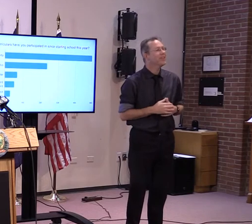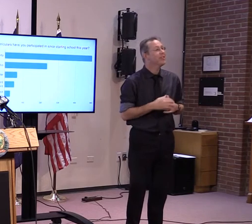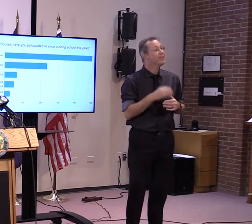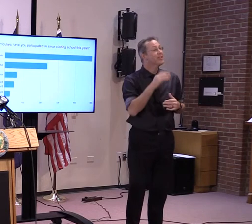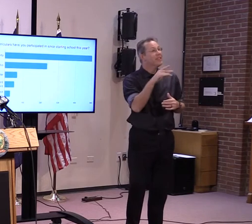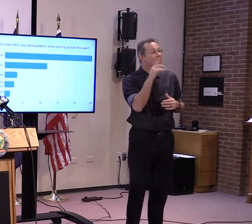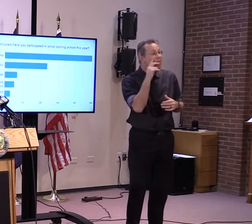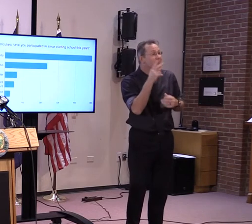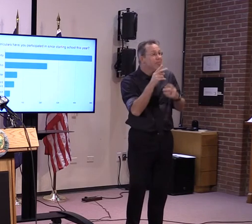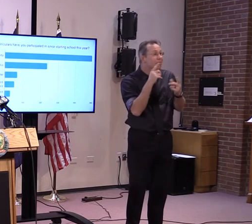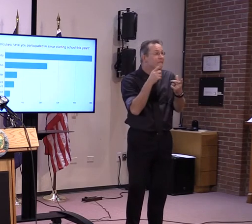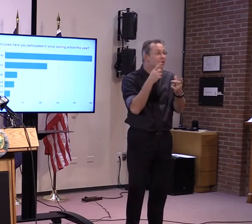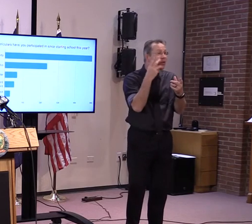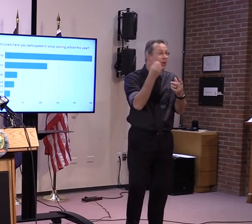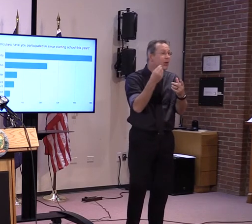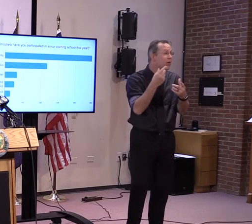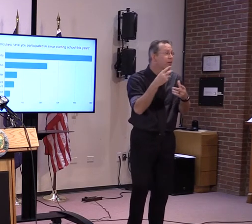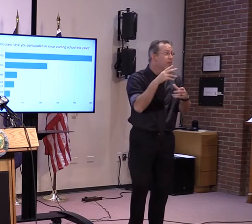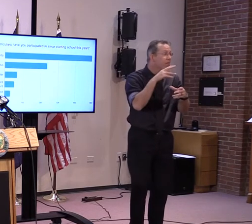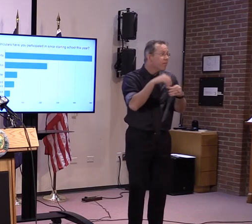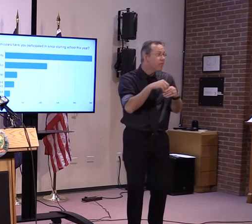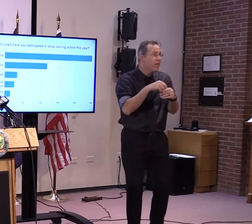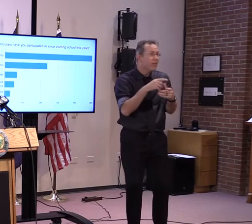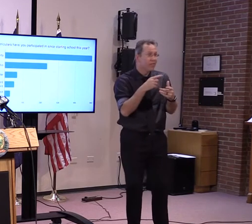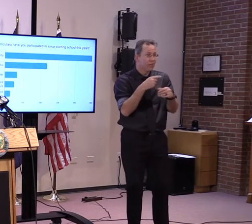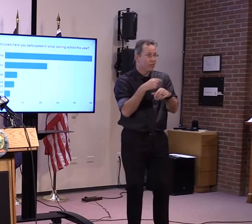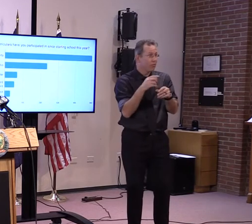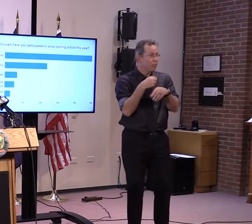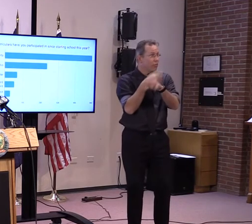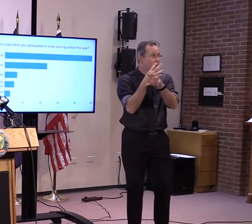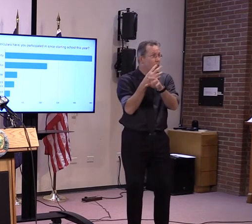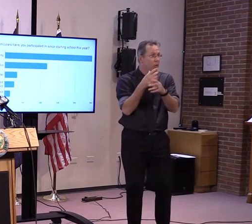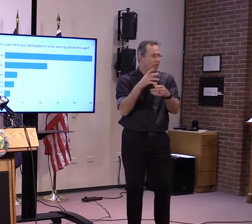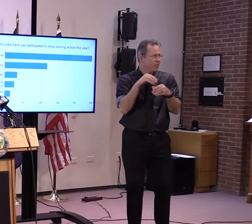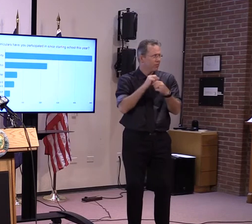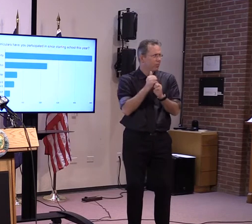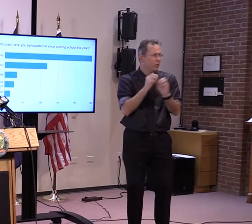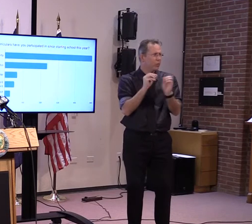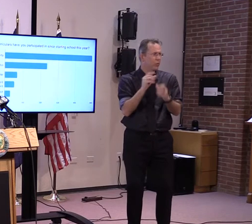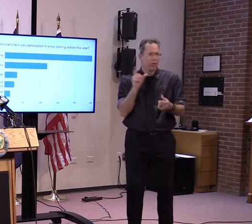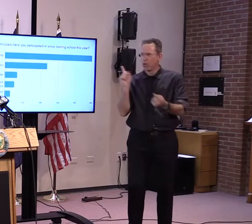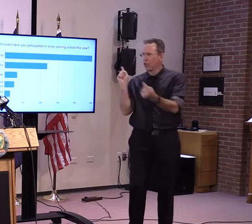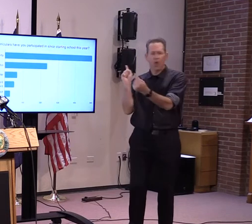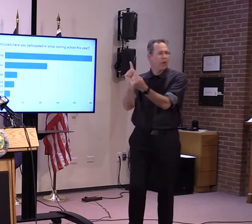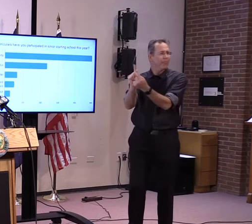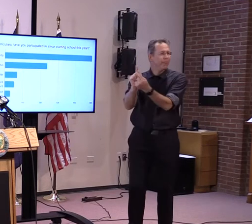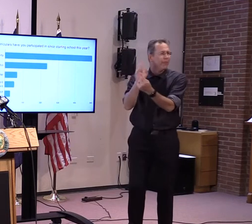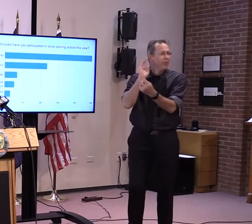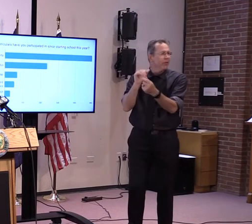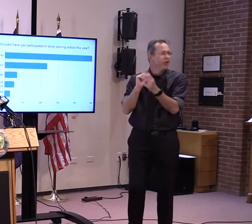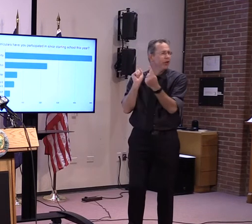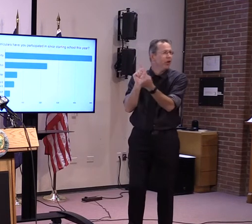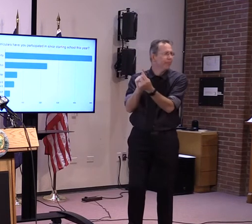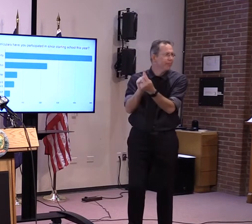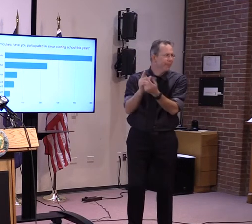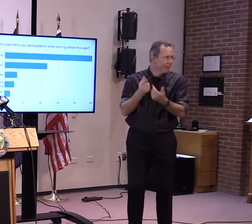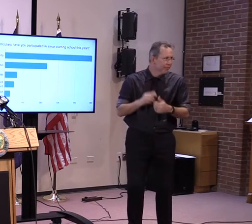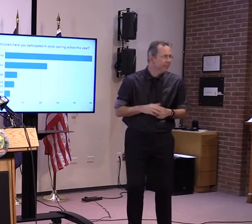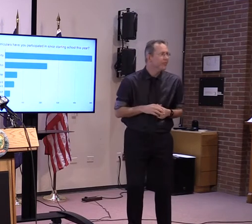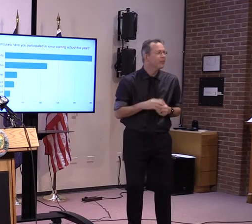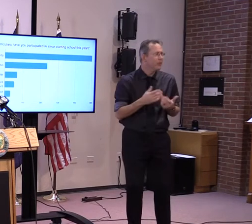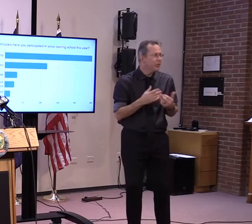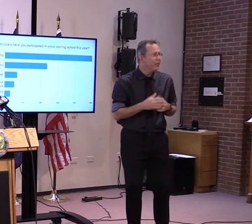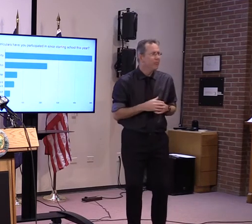these services and activities won't be available to kids, and kids won't be able to participate in their winter sports season or attend school clubs